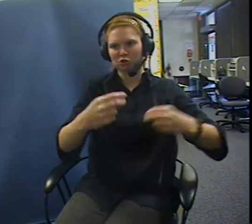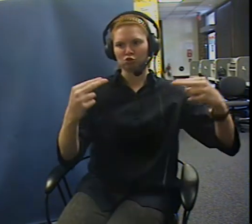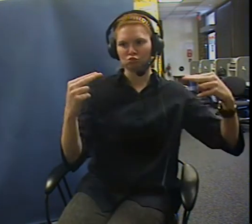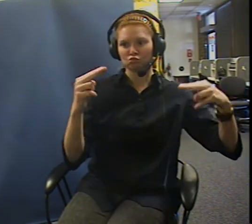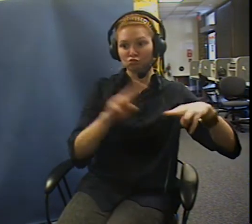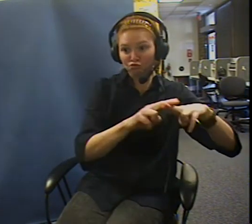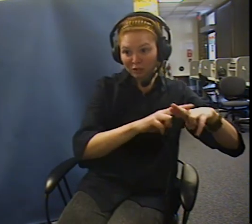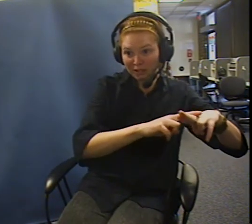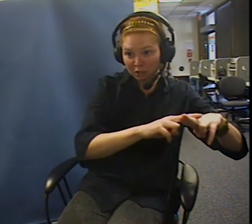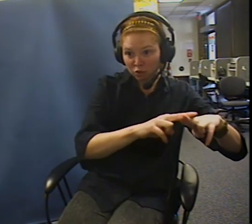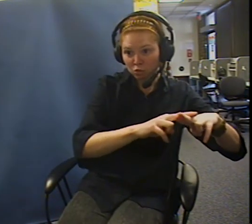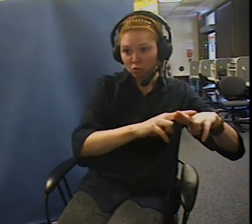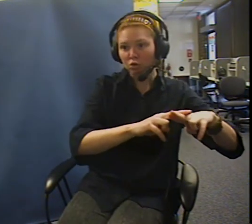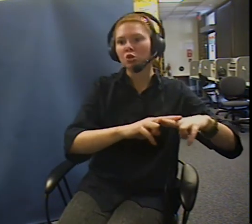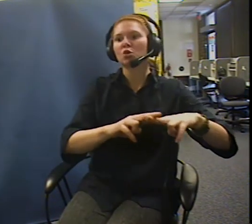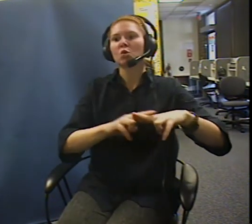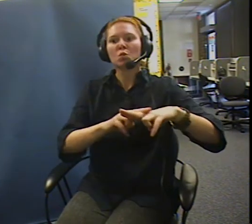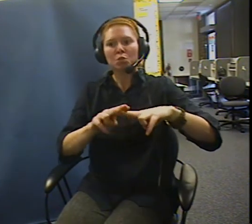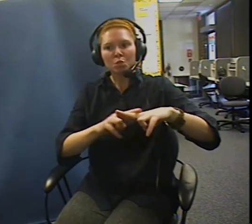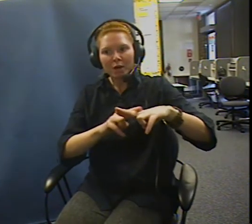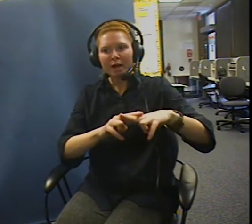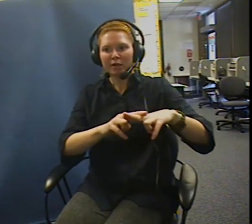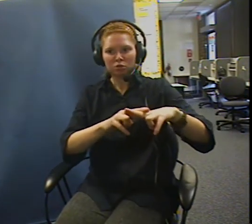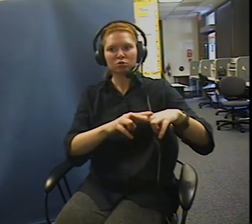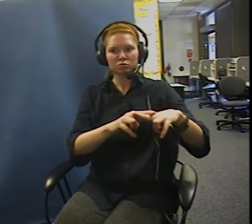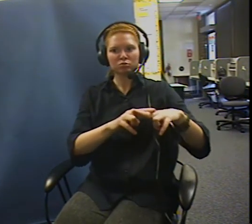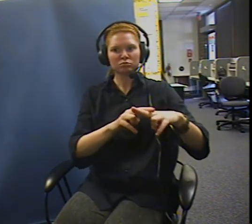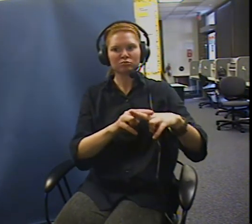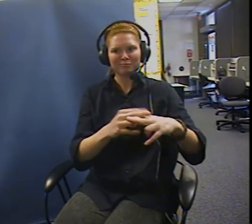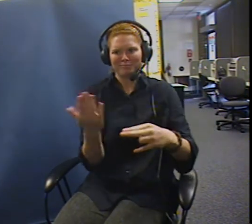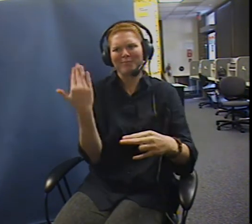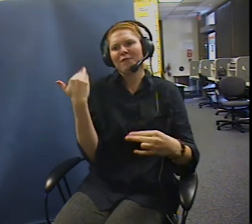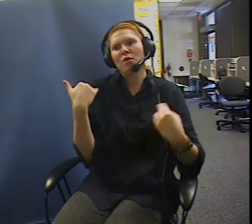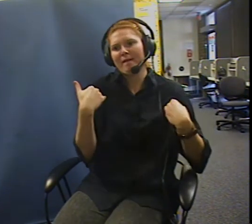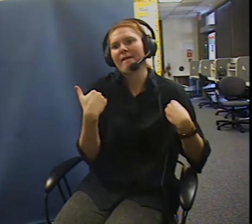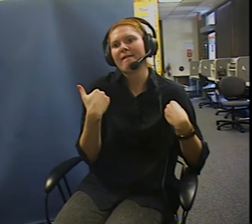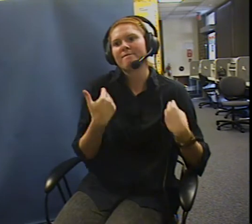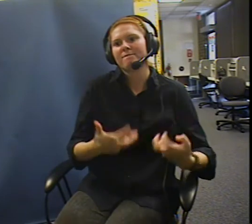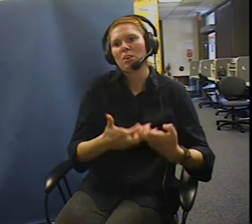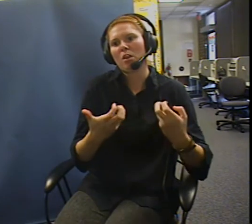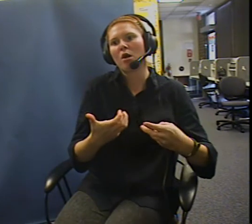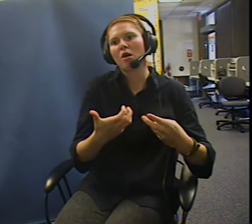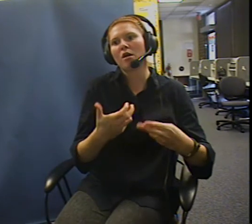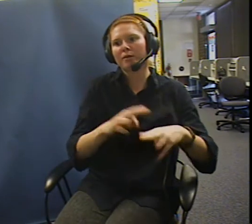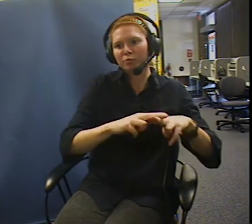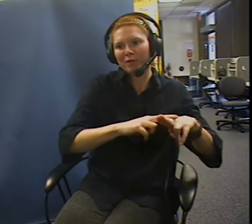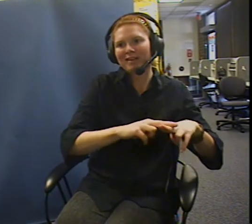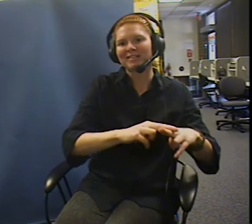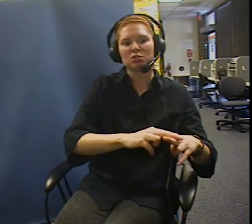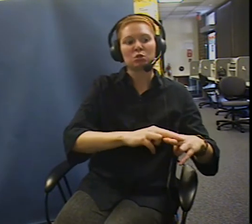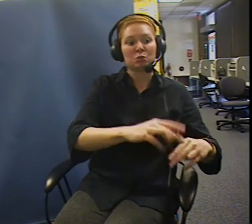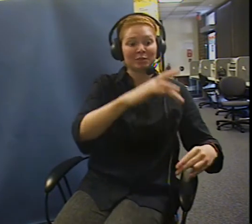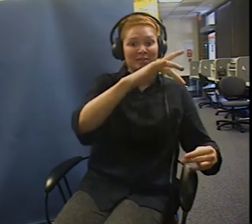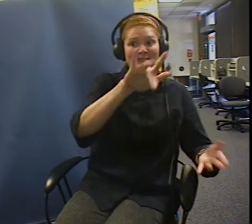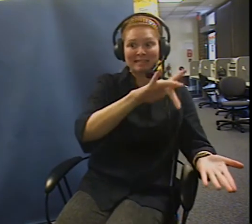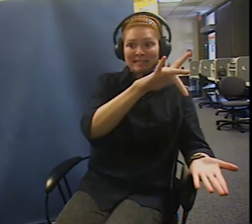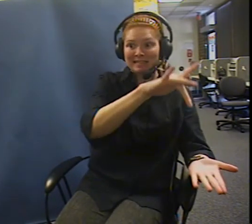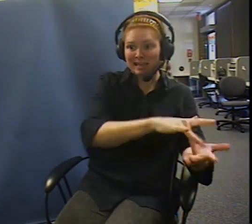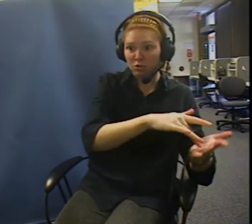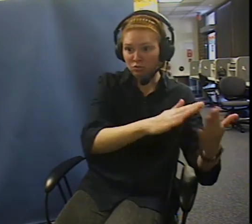Rail stations are located in the downtown, so when manufacturing shipped by rail, they needed to be downtown near the rail station.